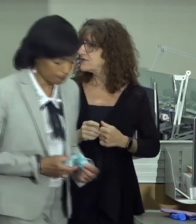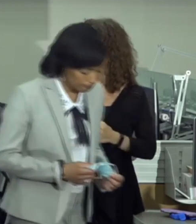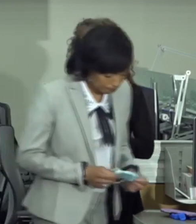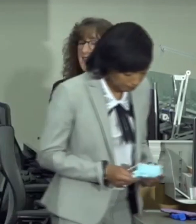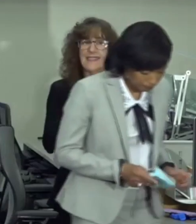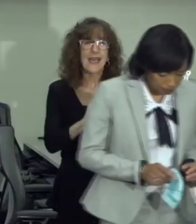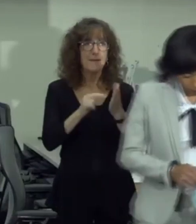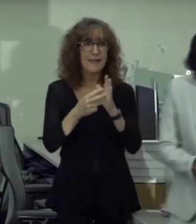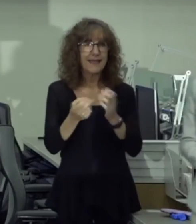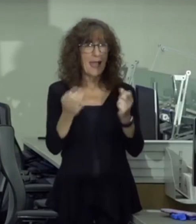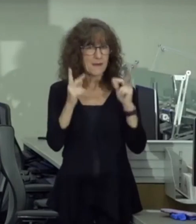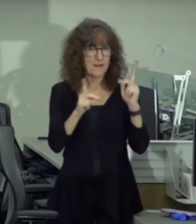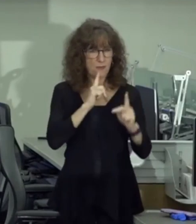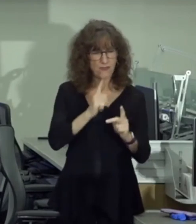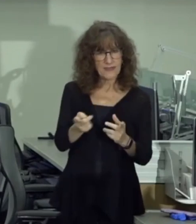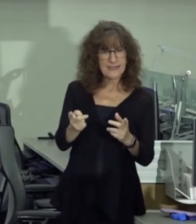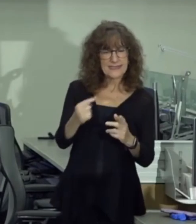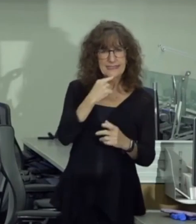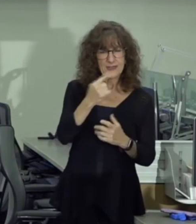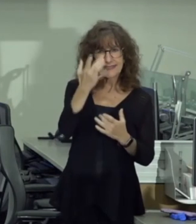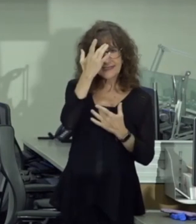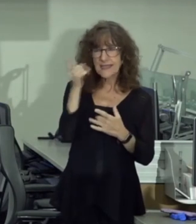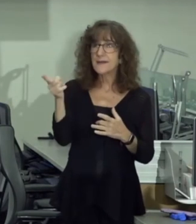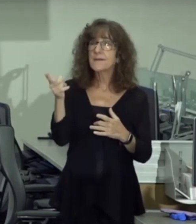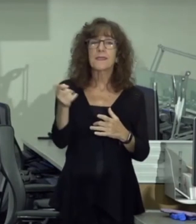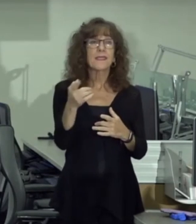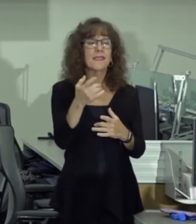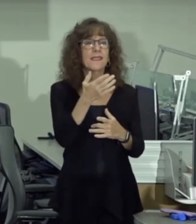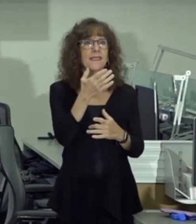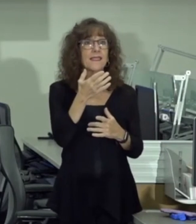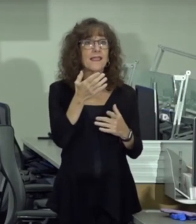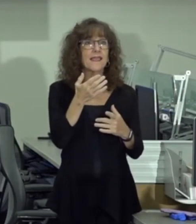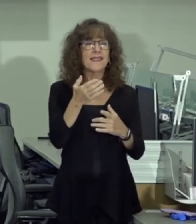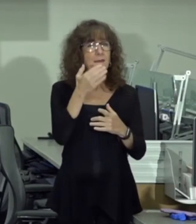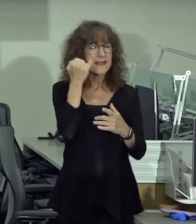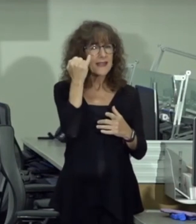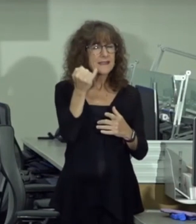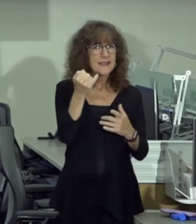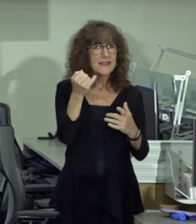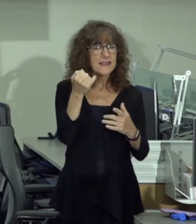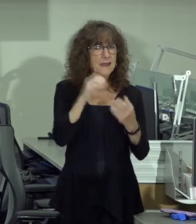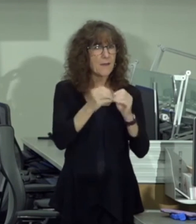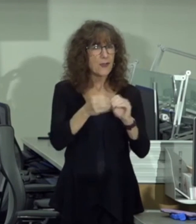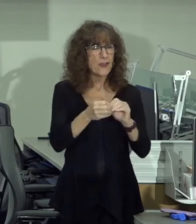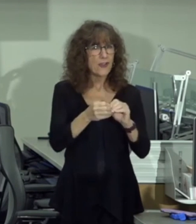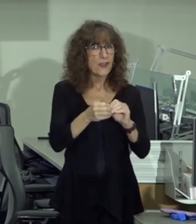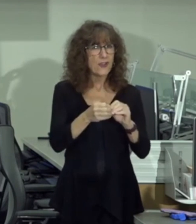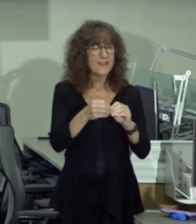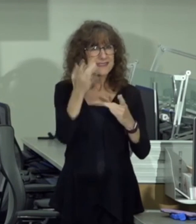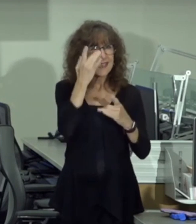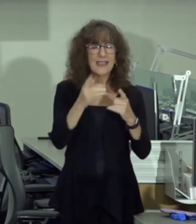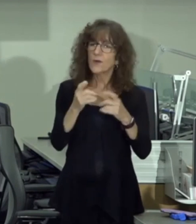indication of how many people are actually really sick. The best indication of how many people are really sick? No. What's the most important stat to you? It's